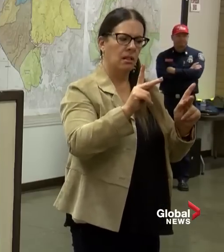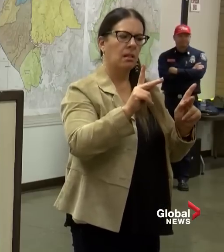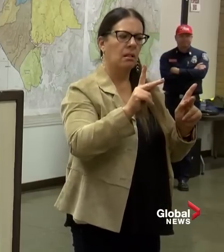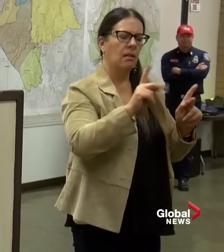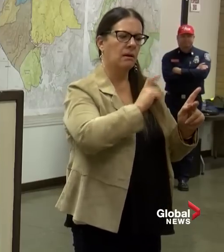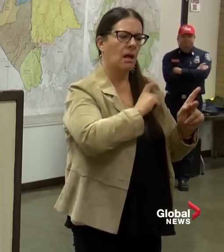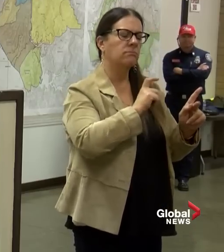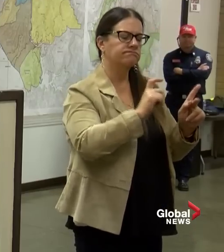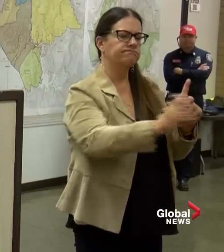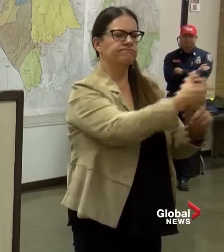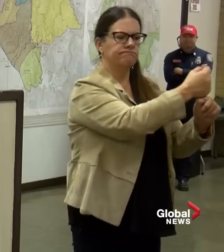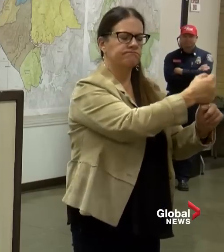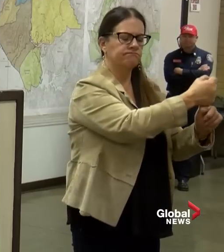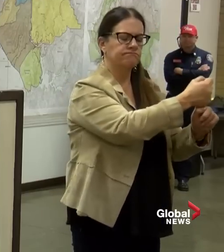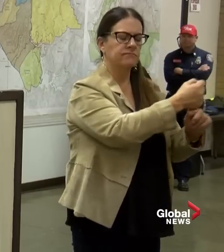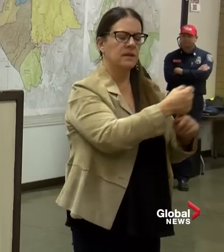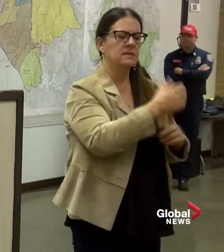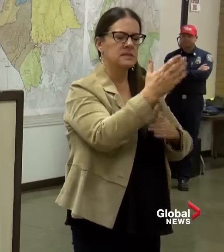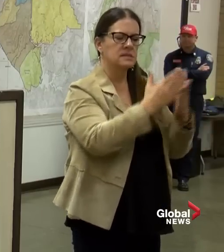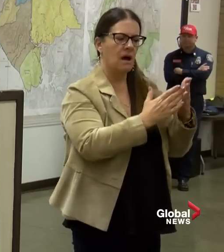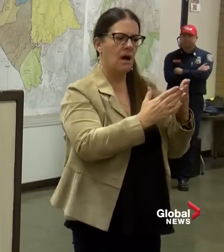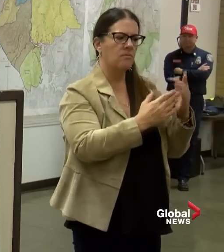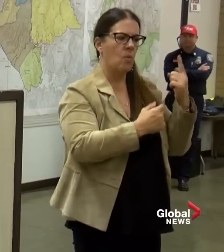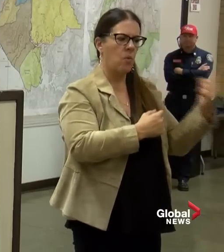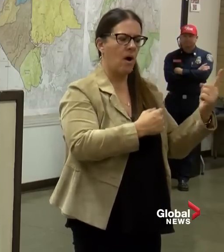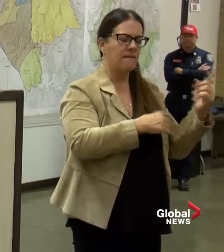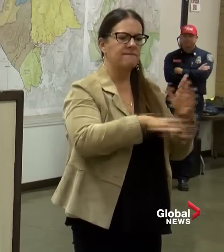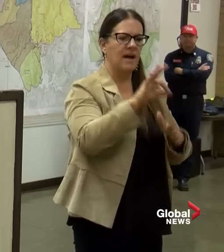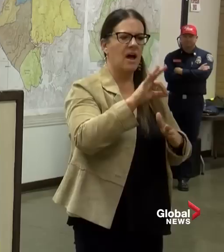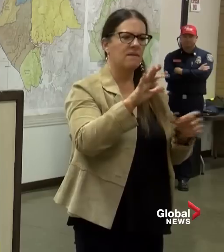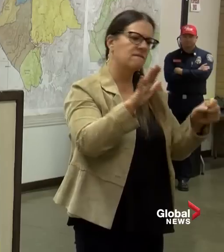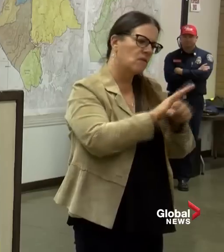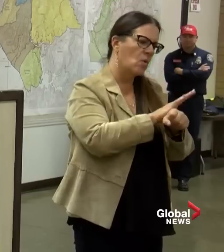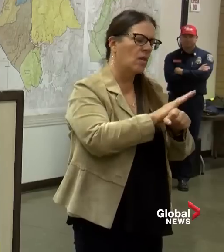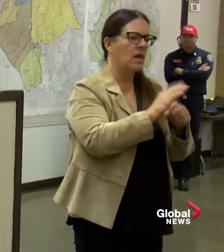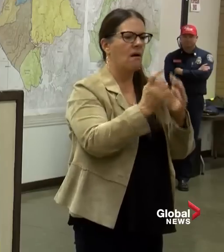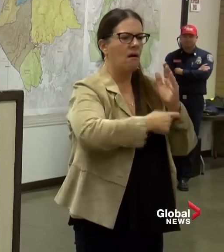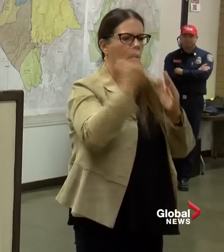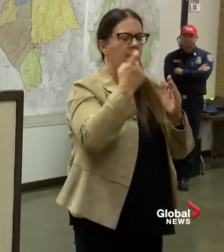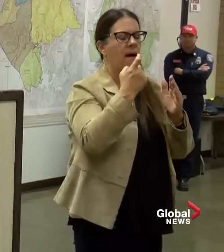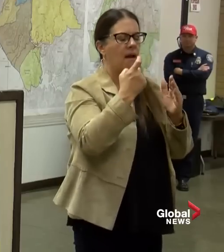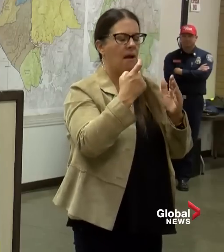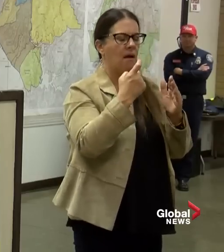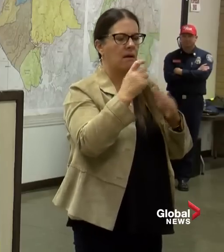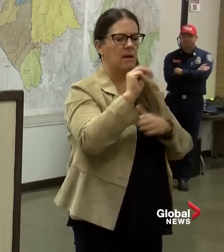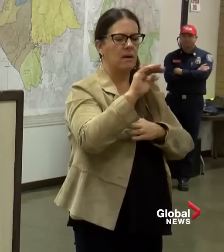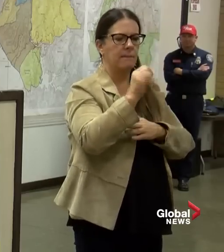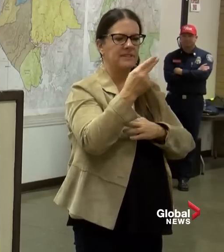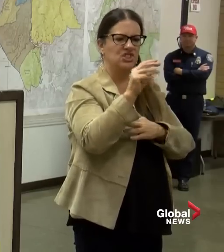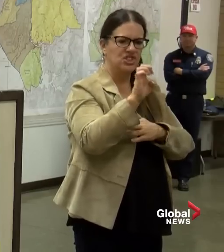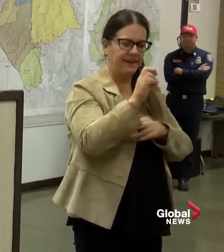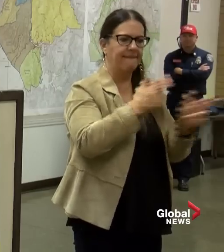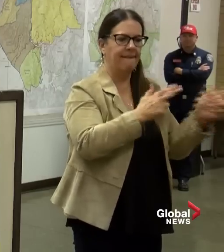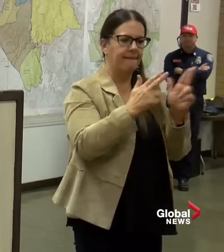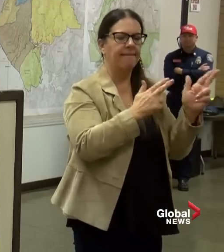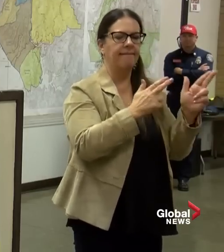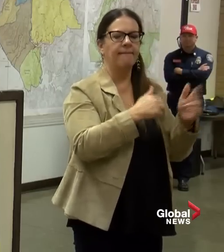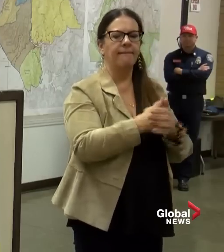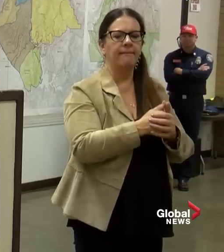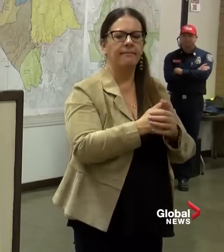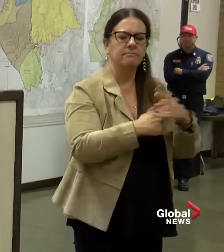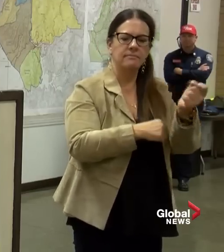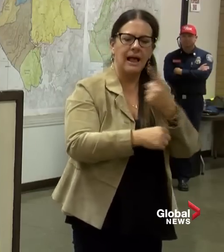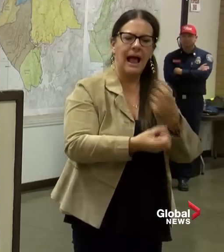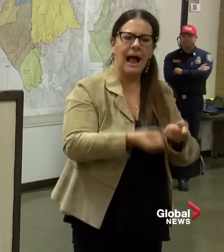a variety of weapons, including one fully automatic machine gun. And how many people were disarmed total?